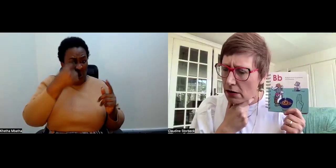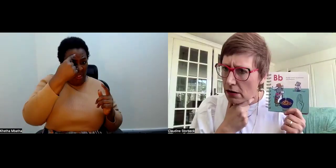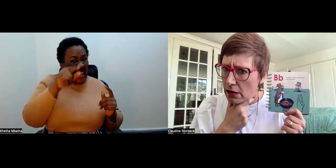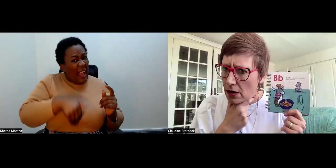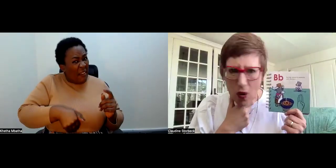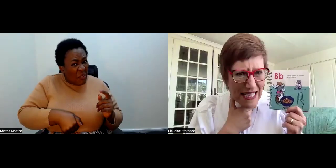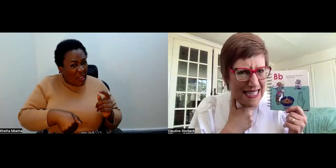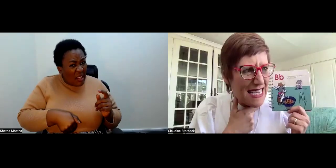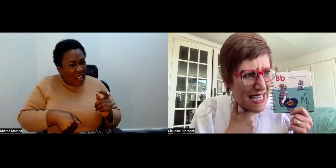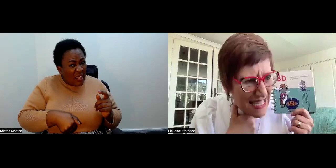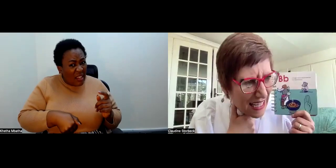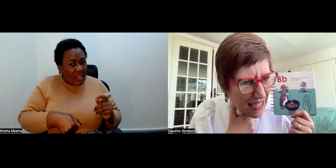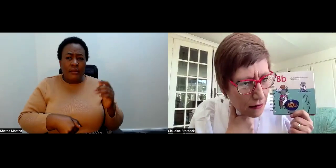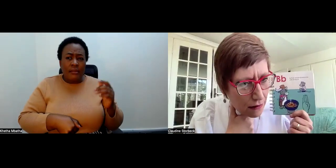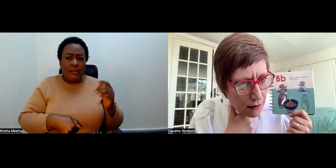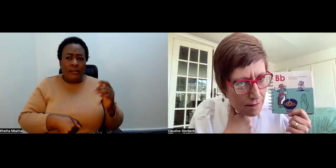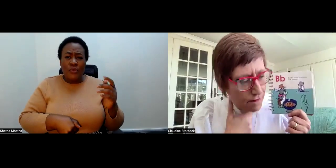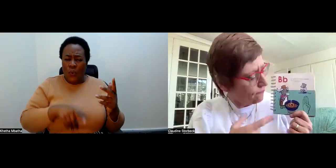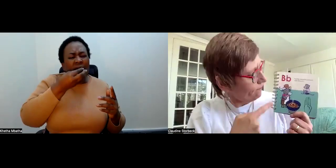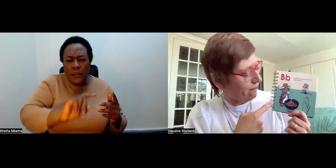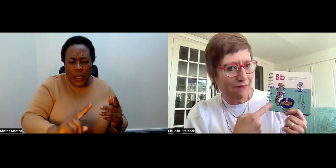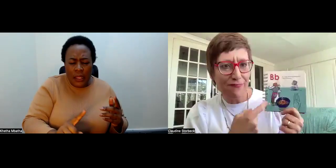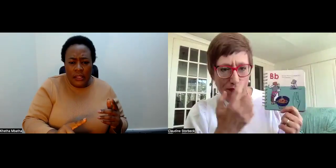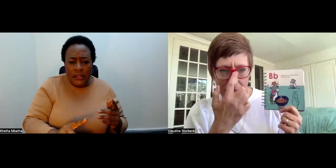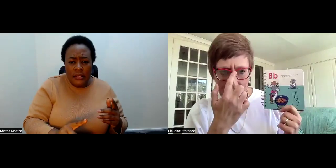hungry? What is he eating?